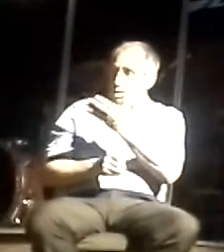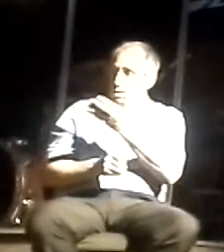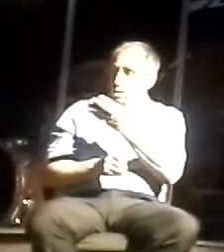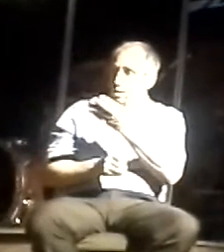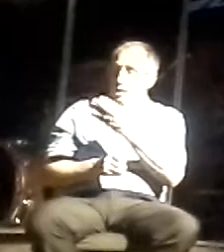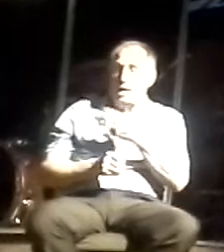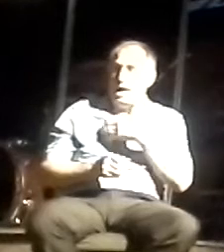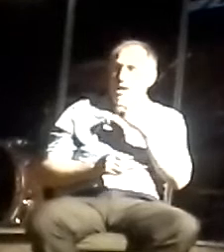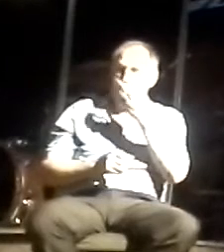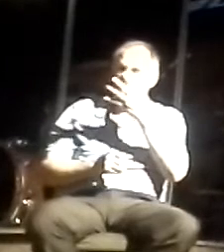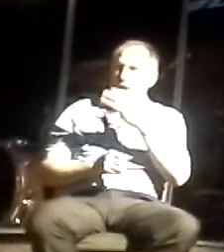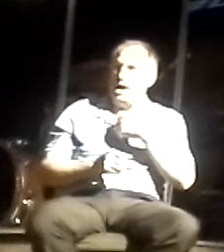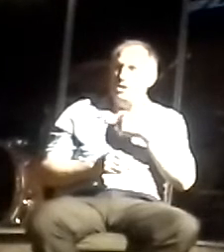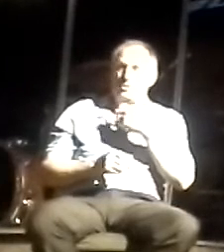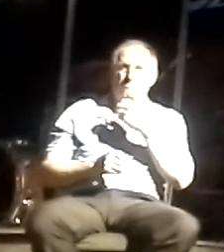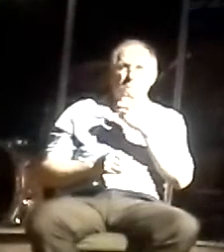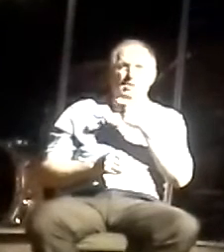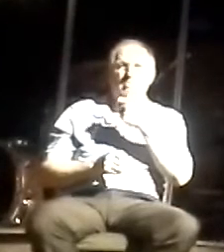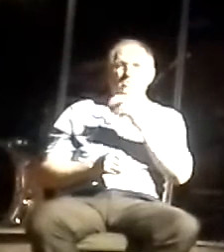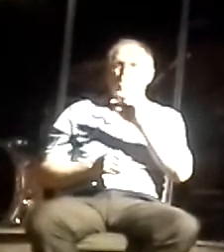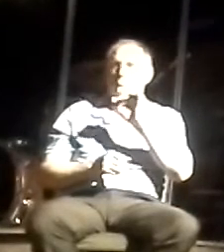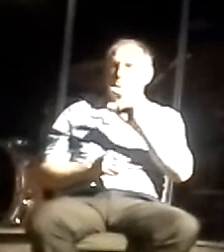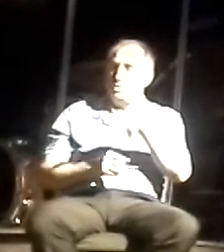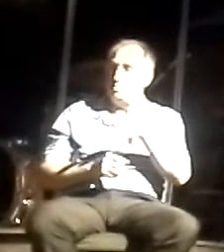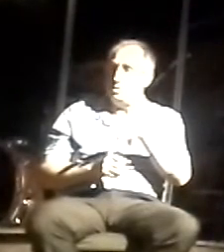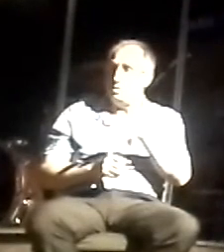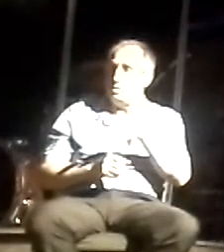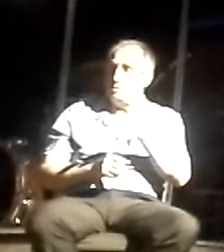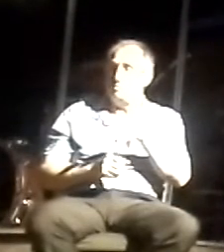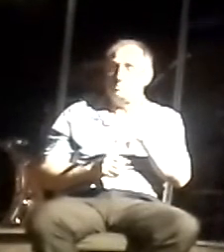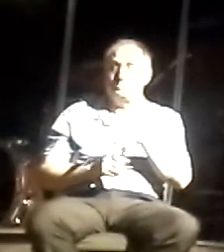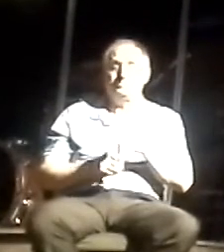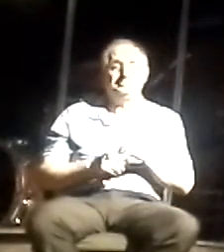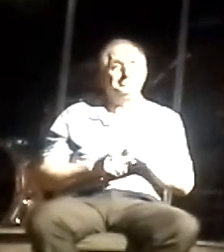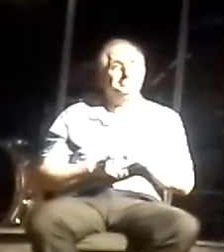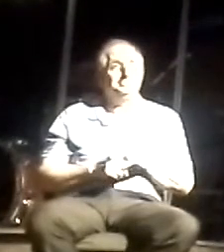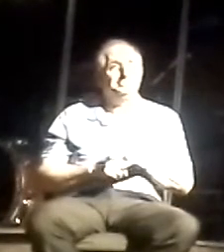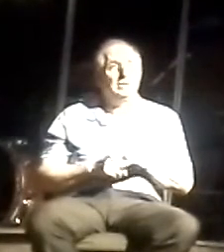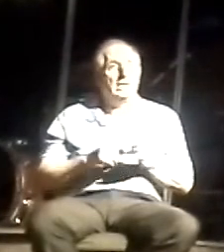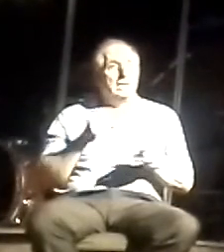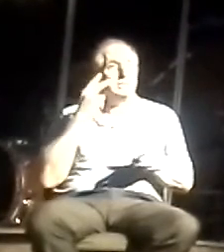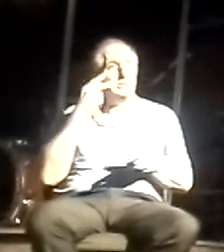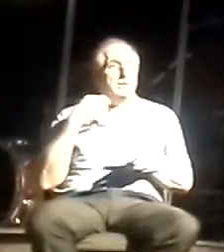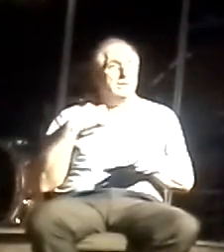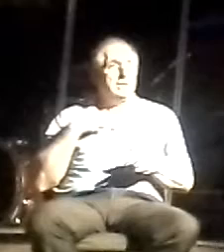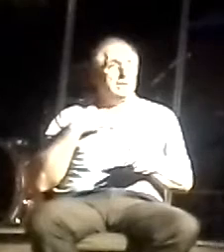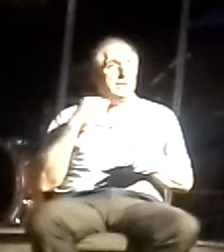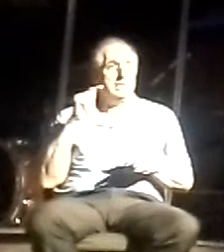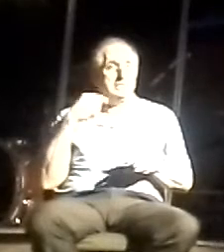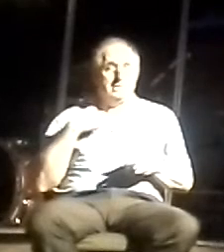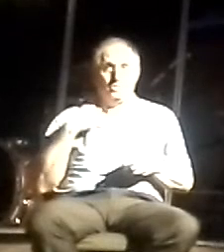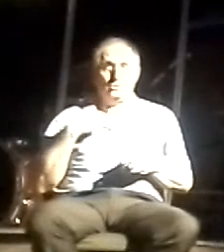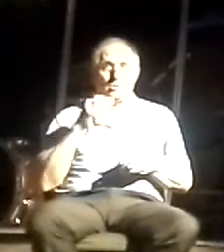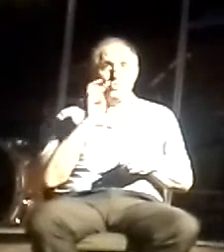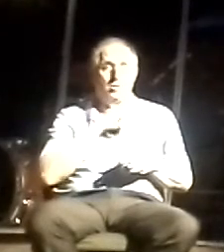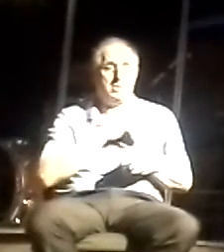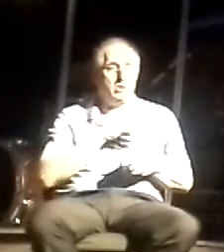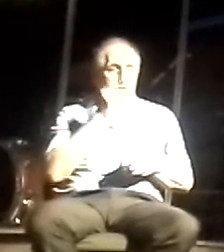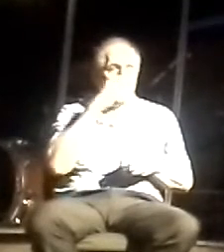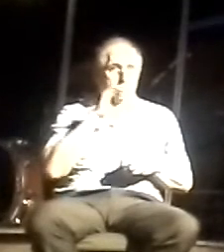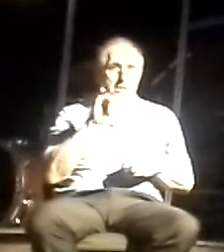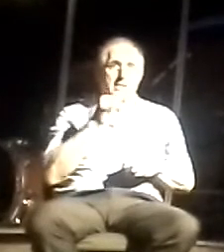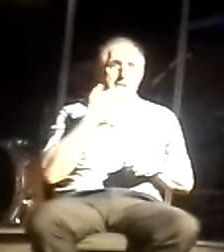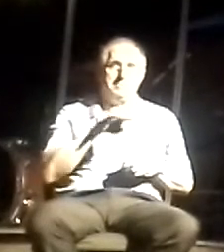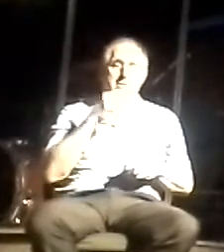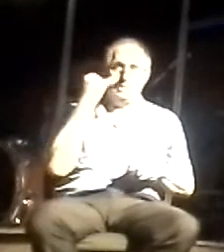I don't give a... You fill in the blank with the word you might use. I saw a t-shirt on a guy at Walmart yesterday. It says, looks like a